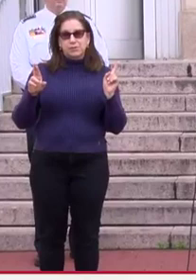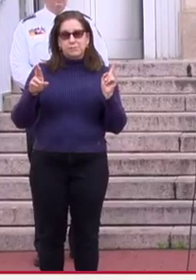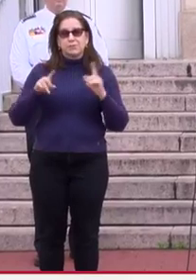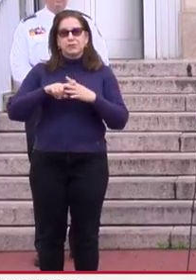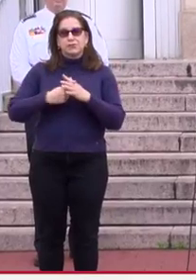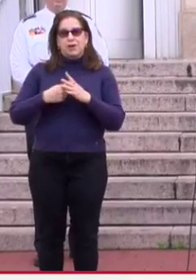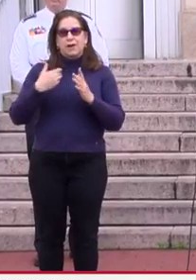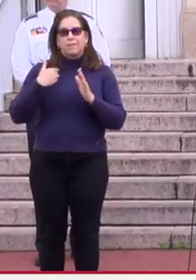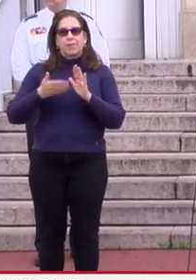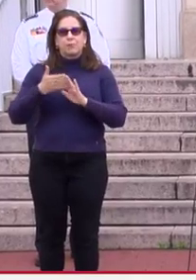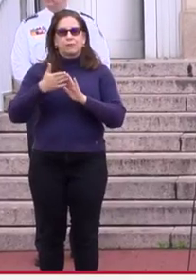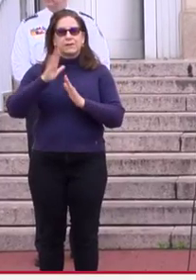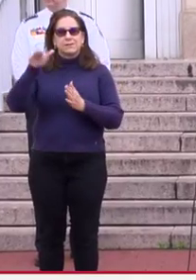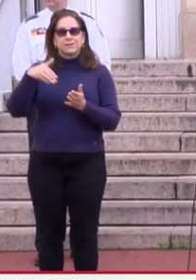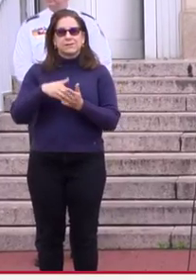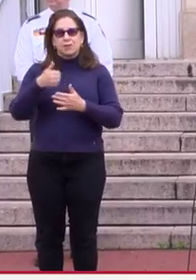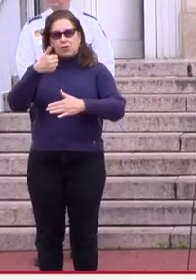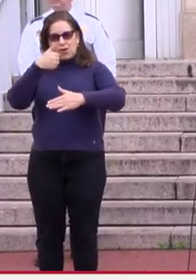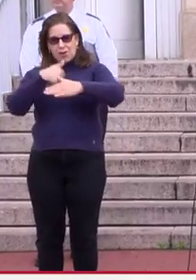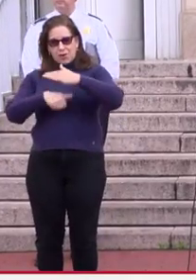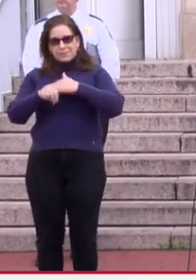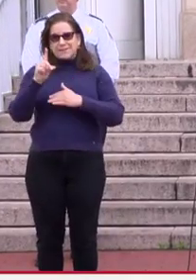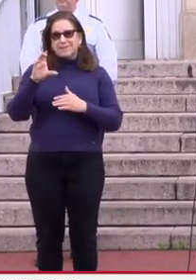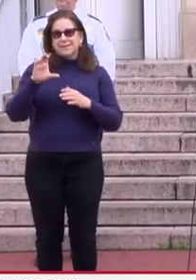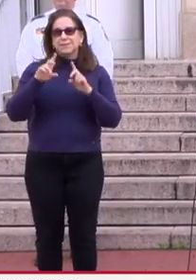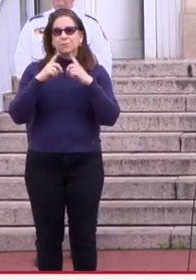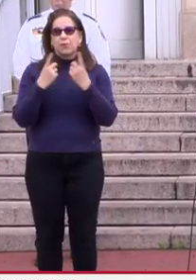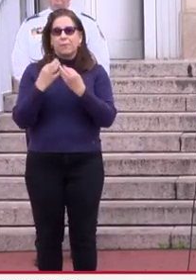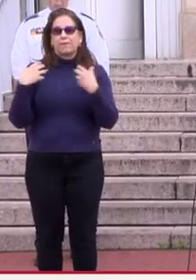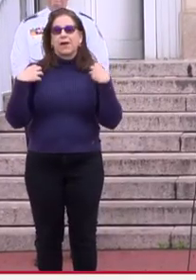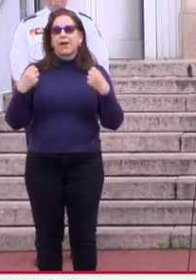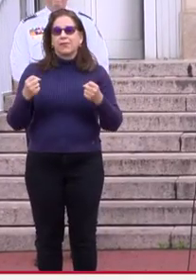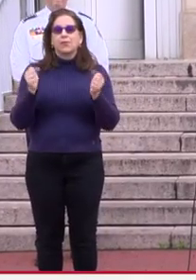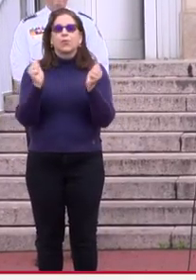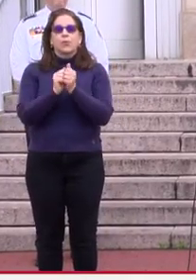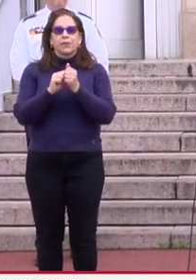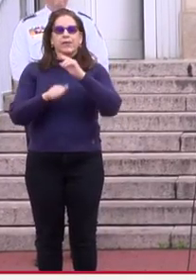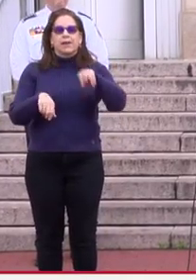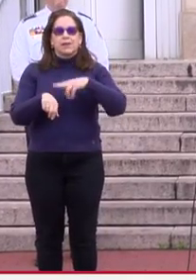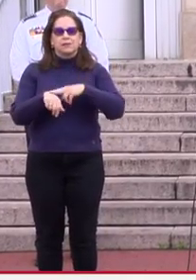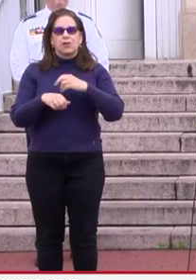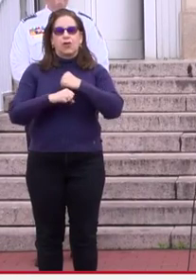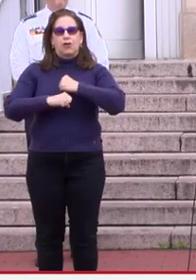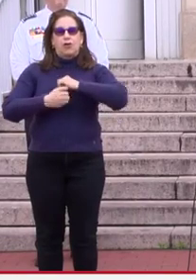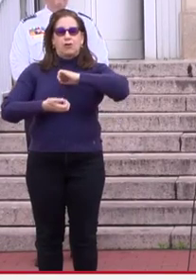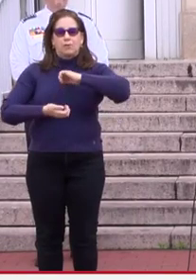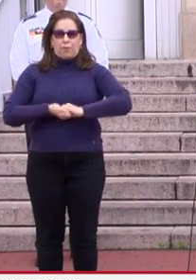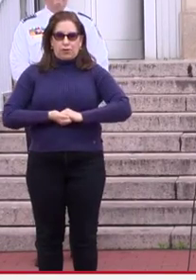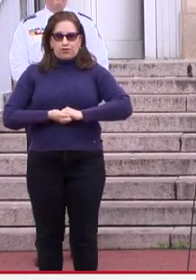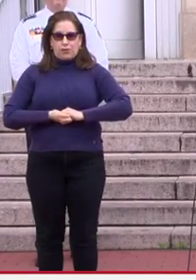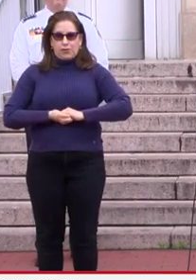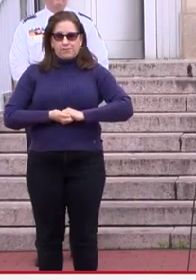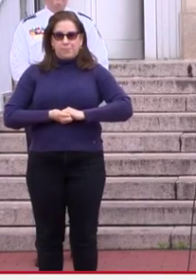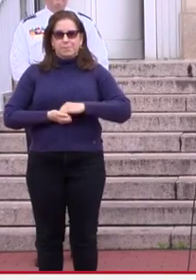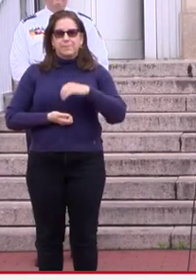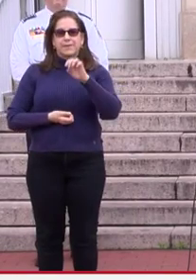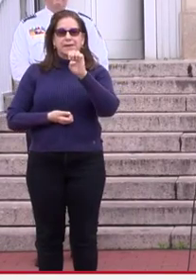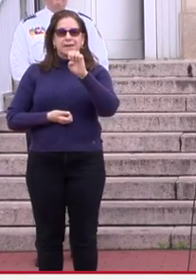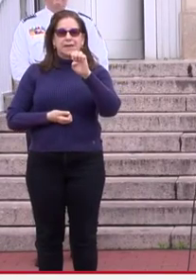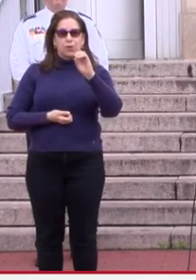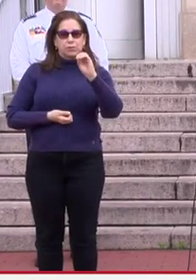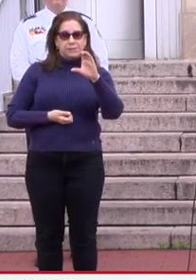Health a little over a week ago, the National Guard has been in the EOC supporting our planning efforts. And